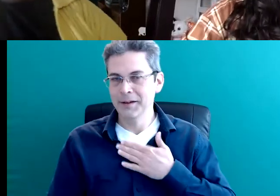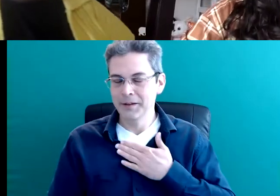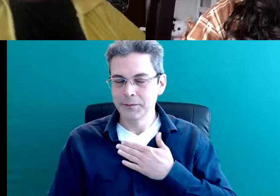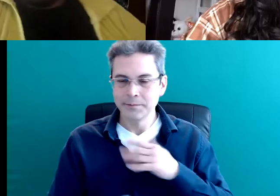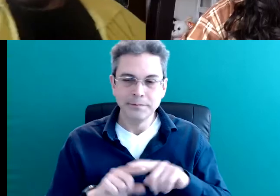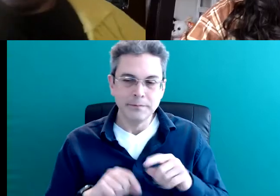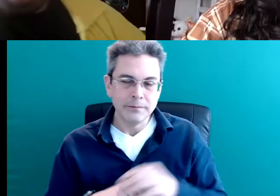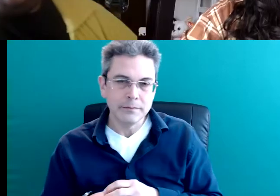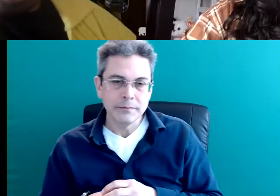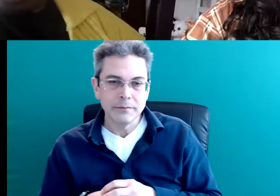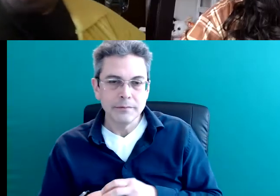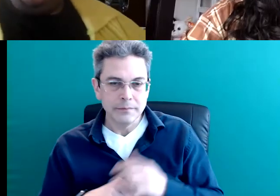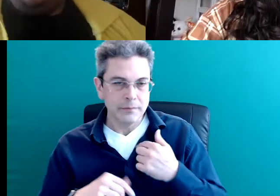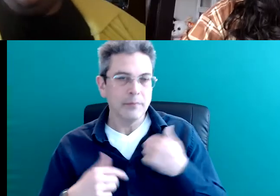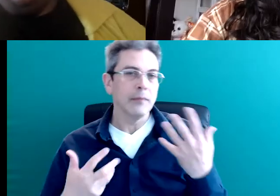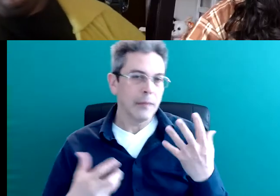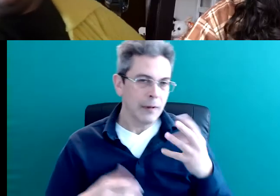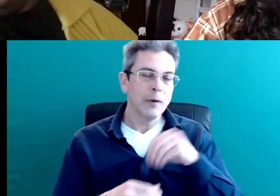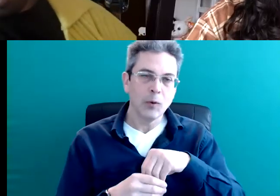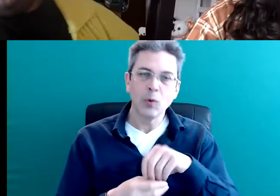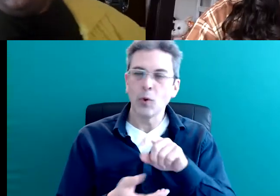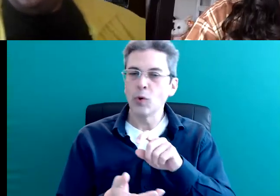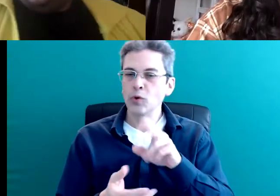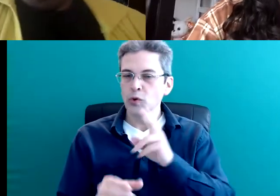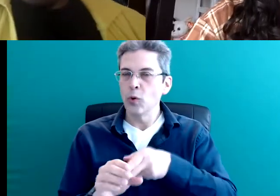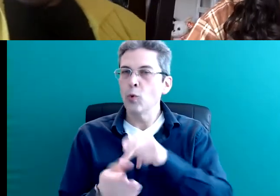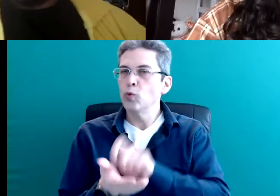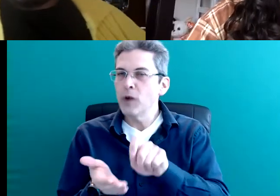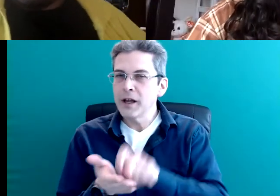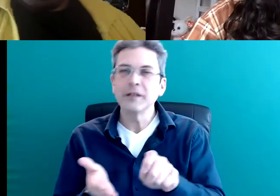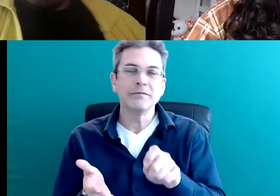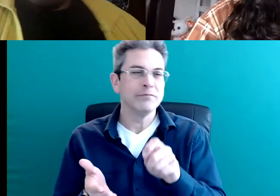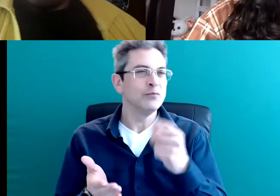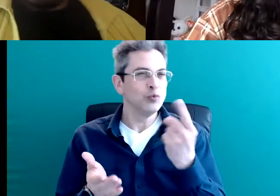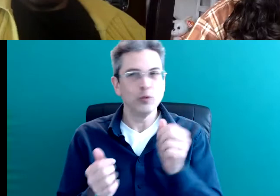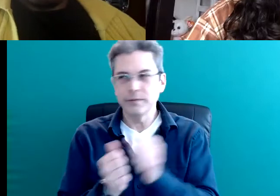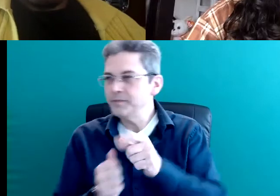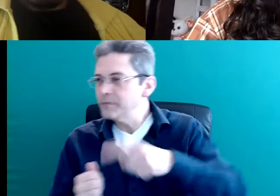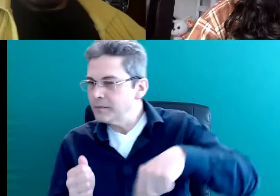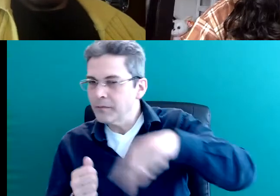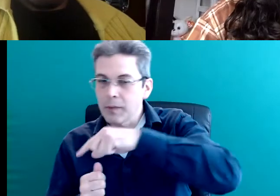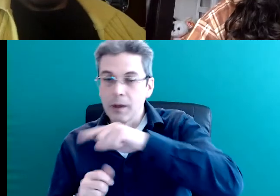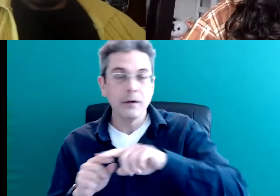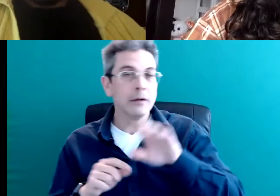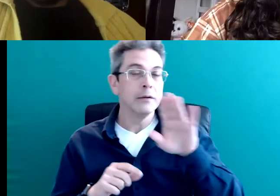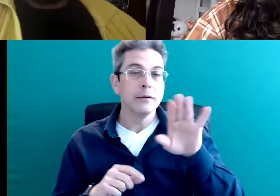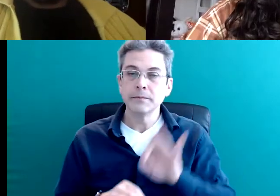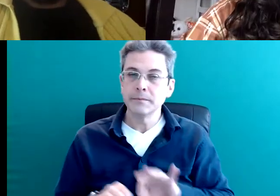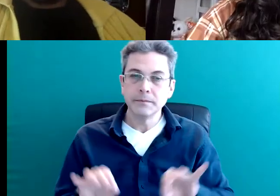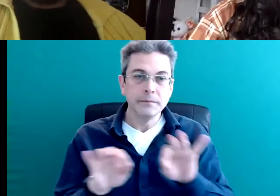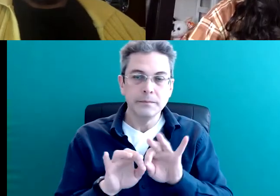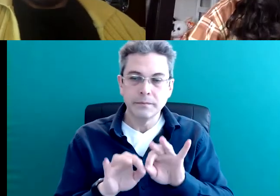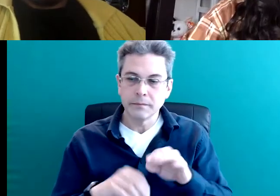I would love to be in the writers and be in writers' rooms and different places like that. I think what's really important too is that we need to tell